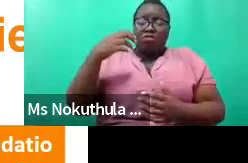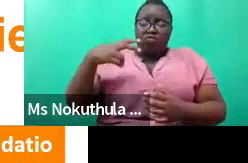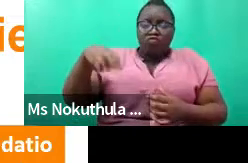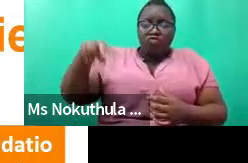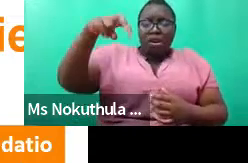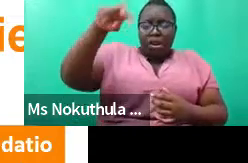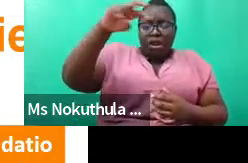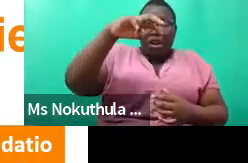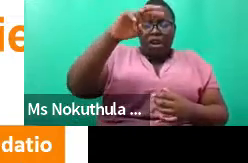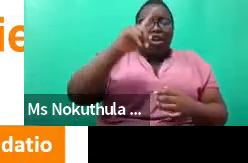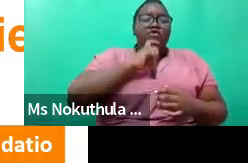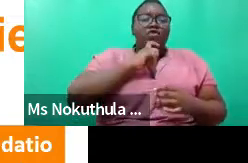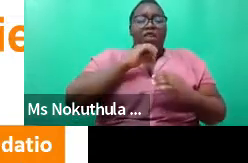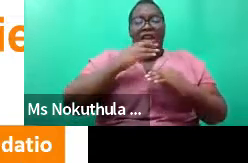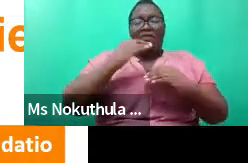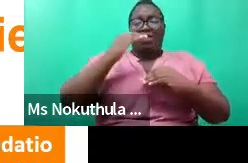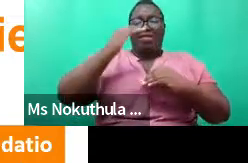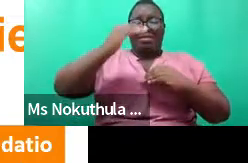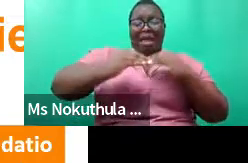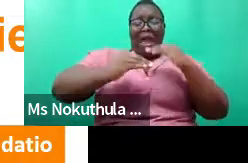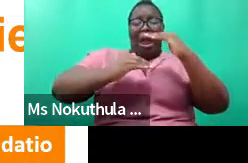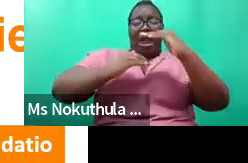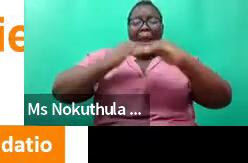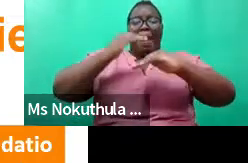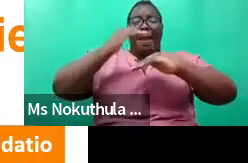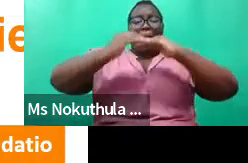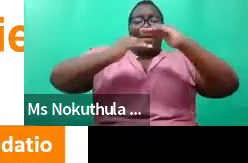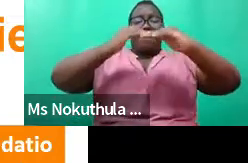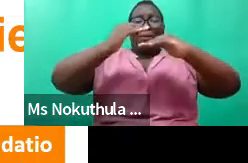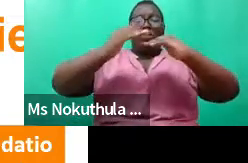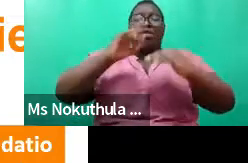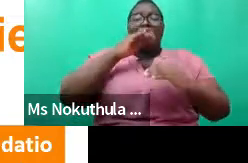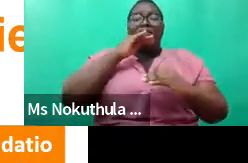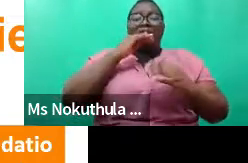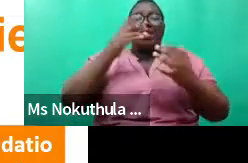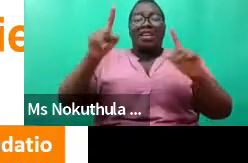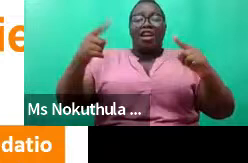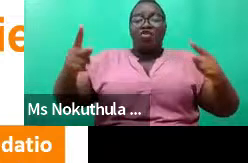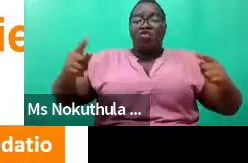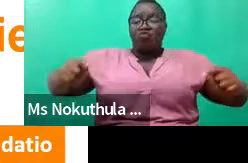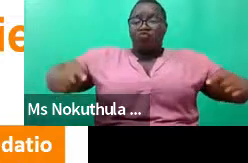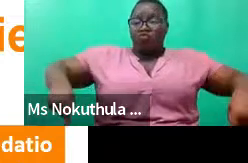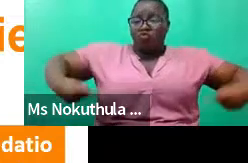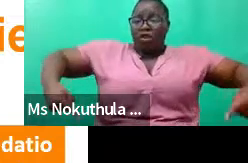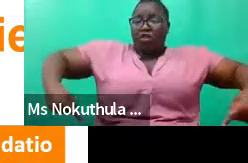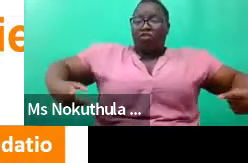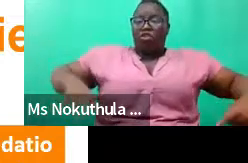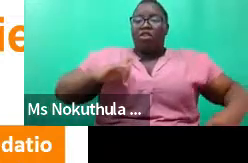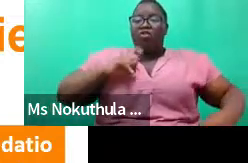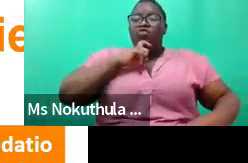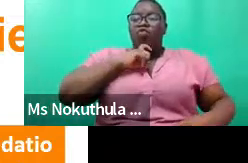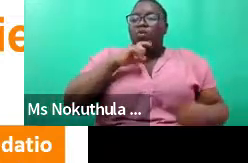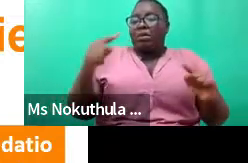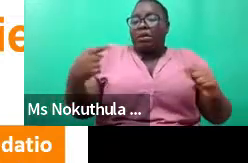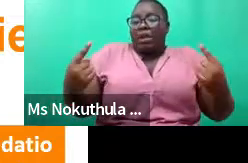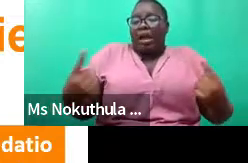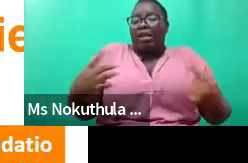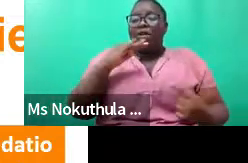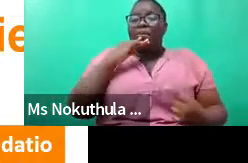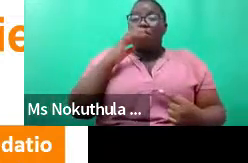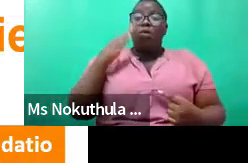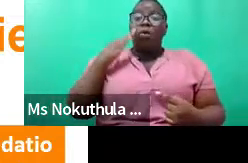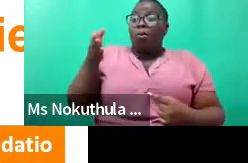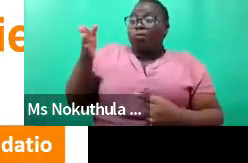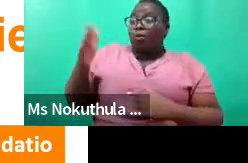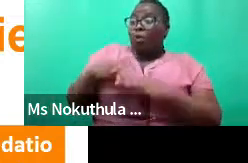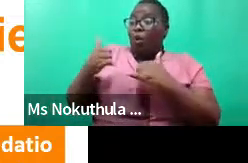steps, and then there are areas where other students are not able to push their wheelchair. So they didn't face all those challenges while they were attending online. They